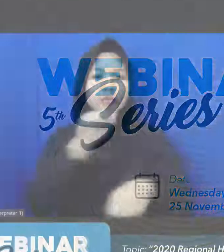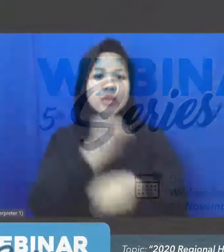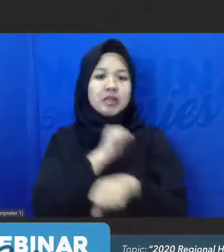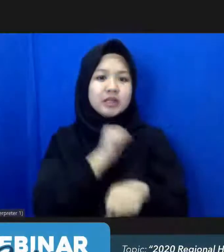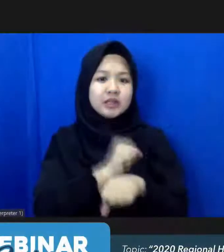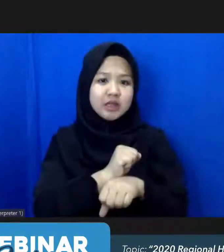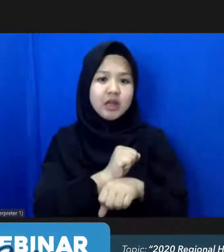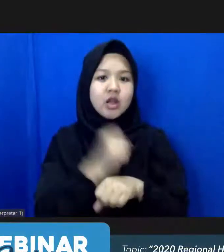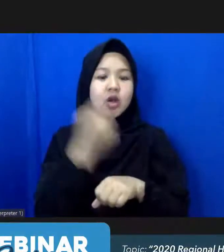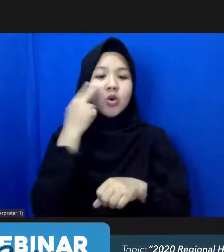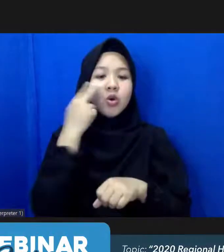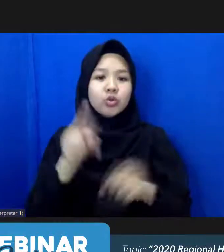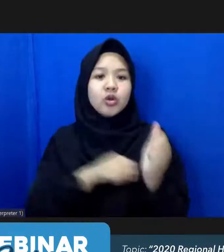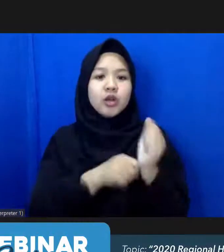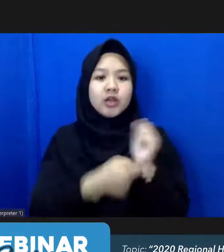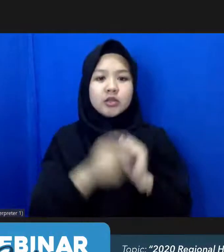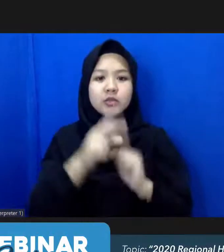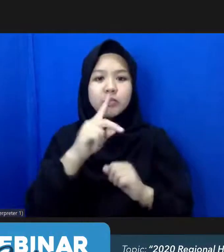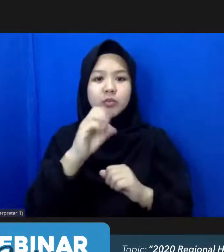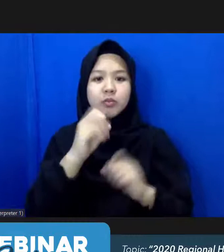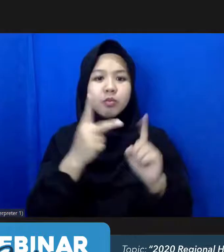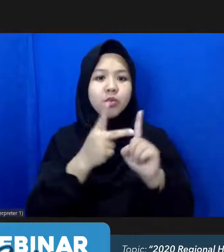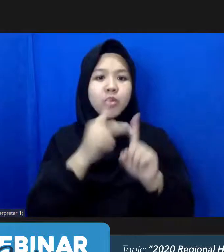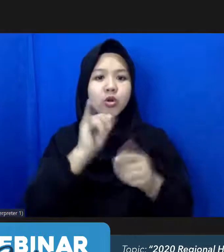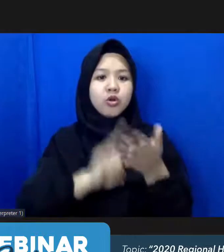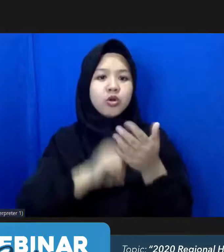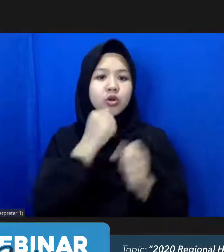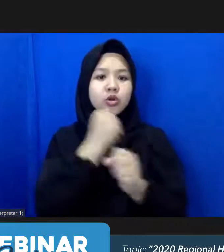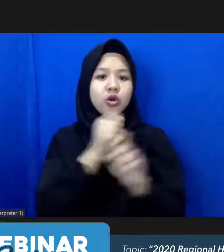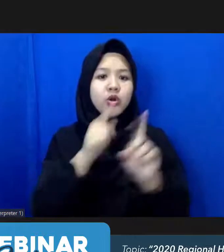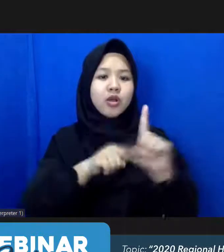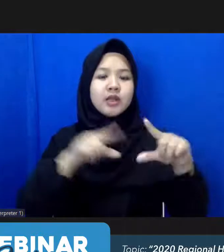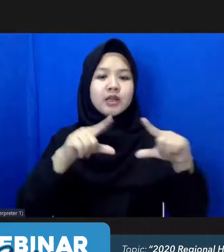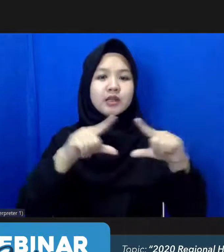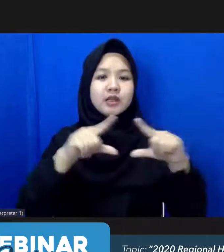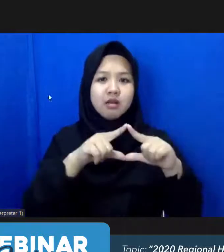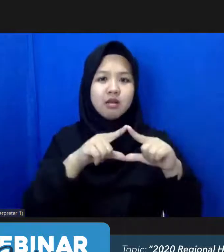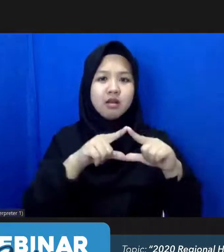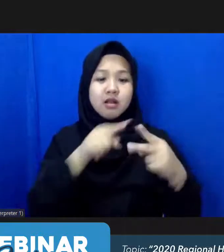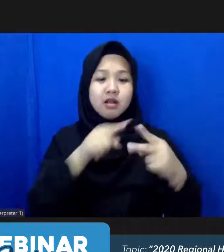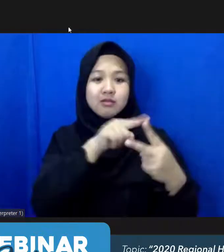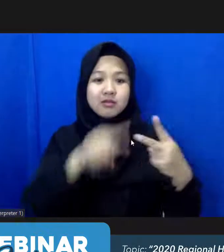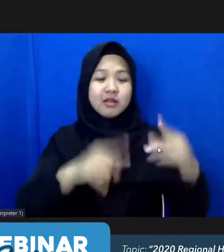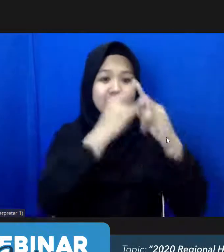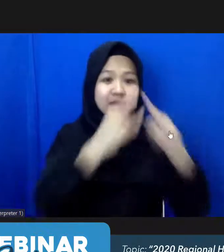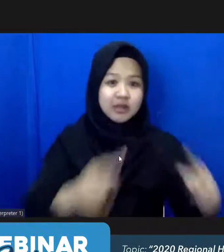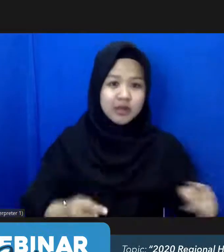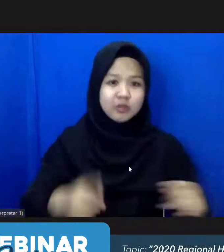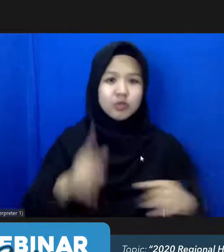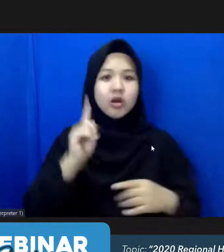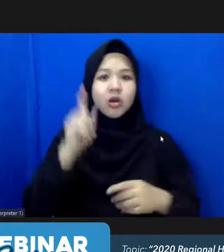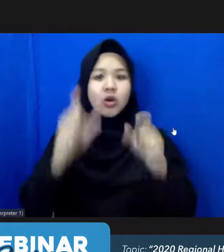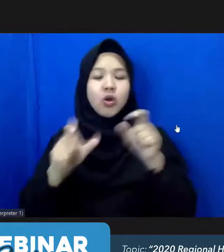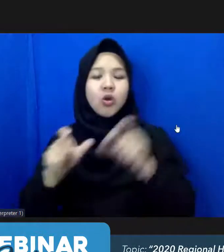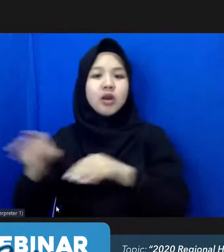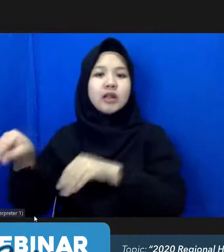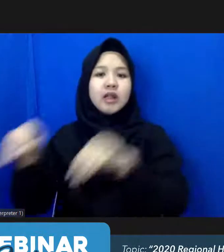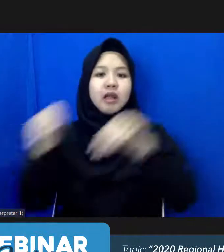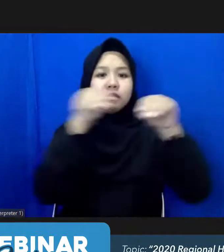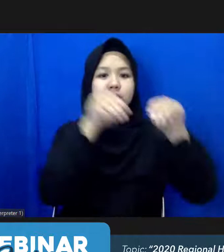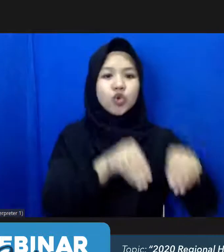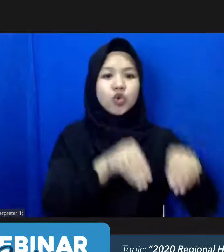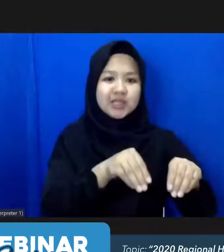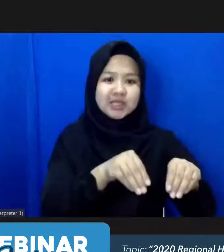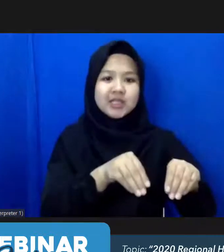Rohingya response in Cox's Bazar, both in the camps serving the needs of Rohingya refugees, as well as in the